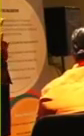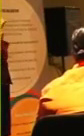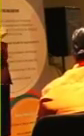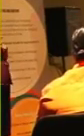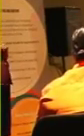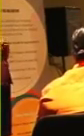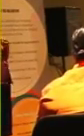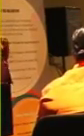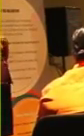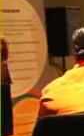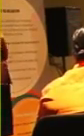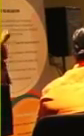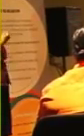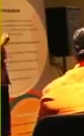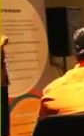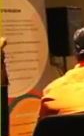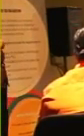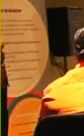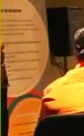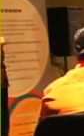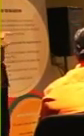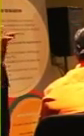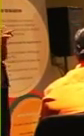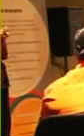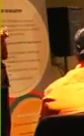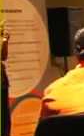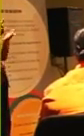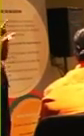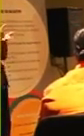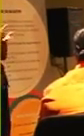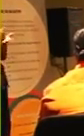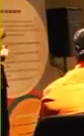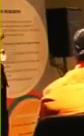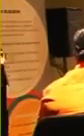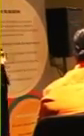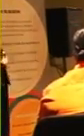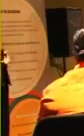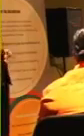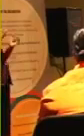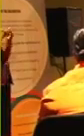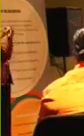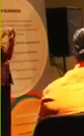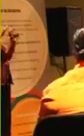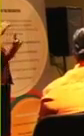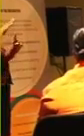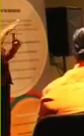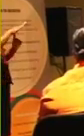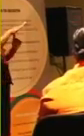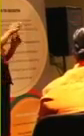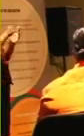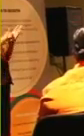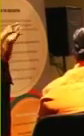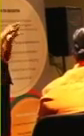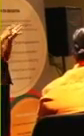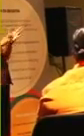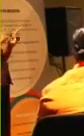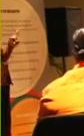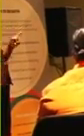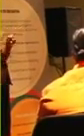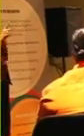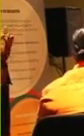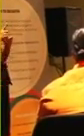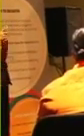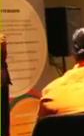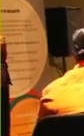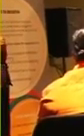I hope, like you said, data security is very important for us, because the TIN information that we submit, we also submit